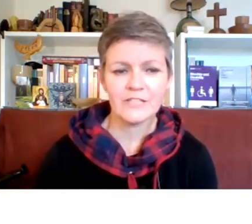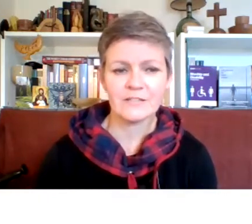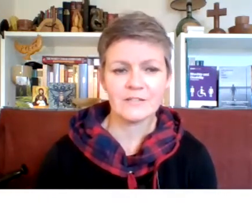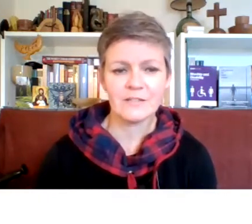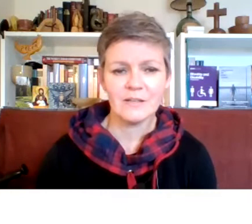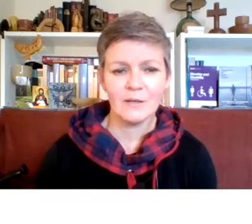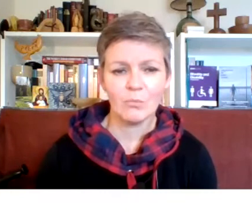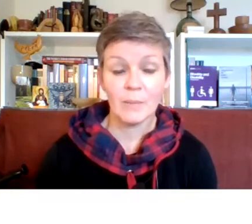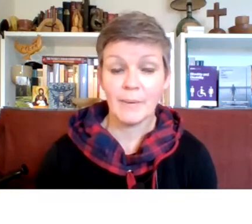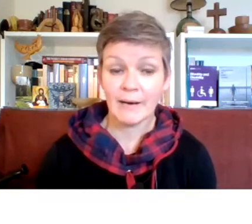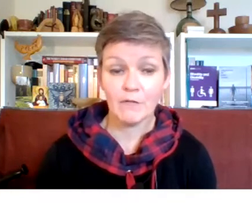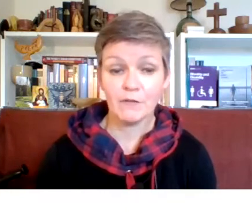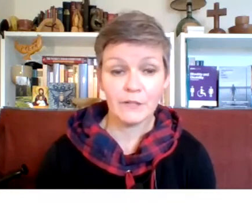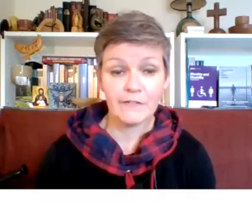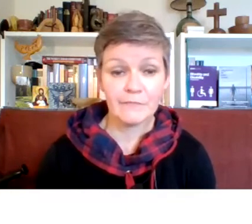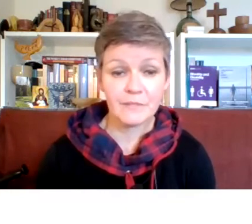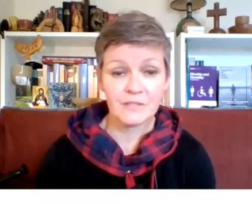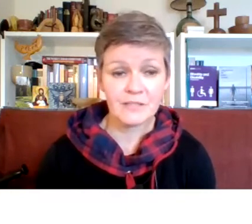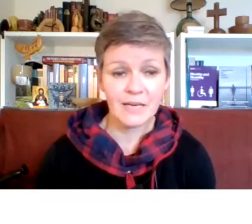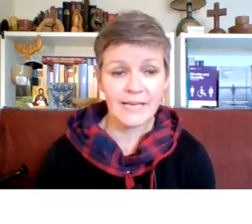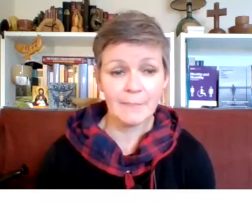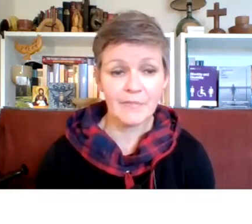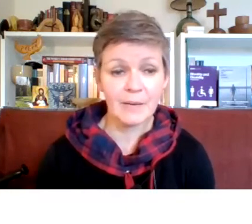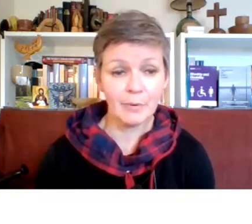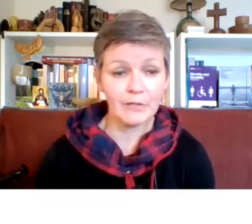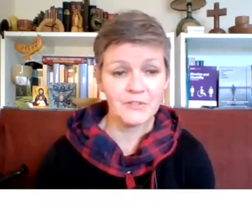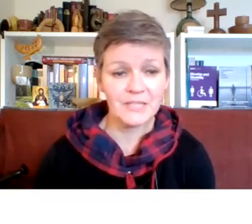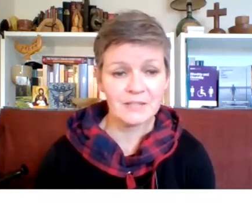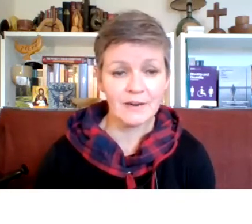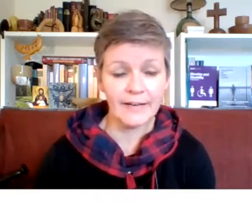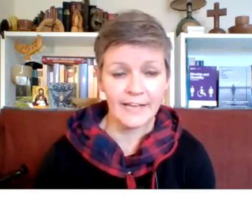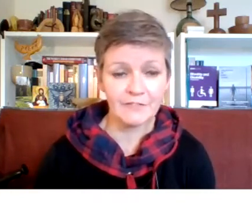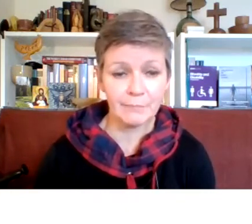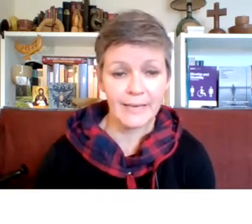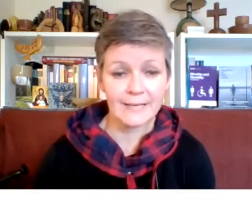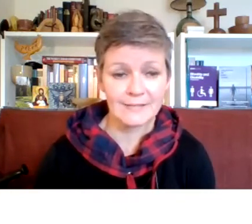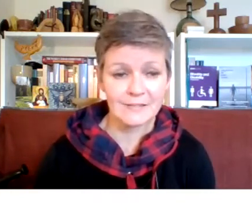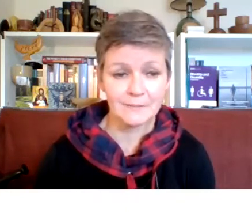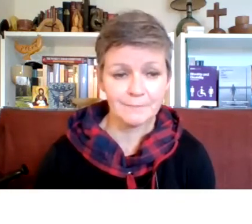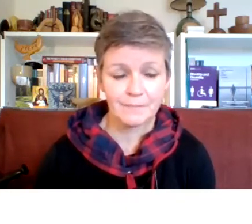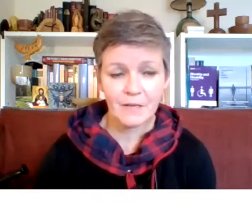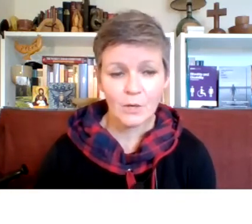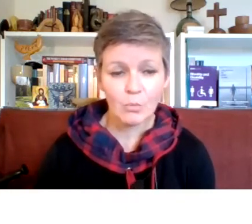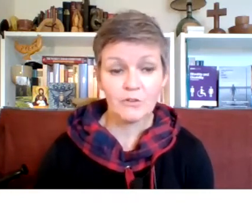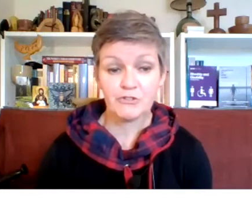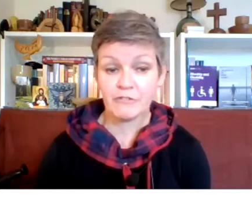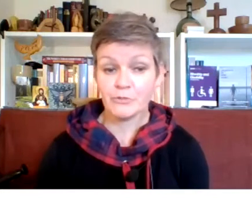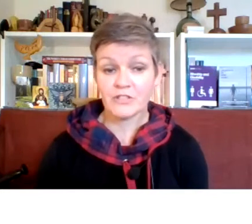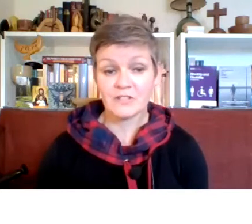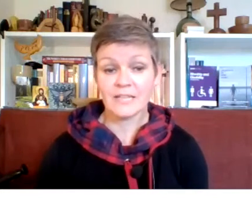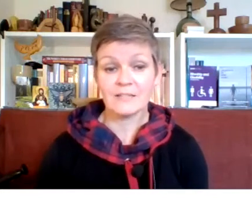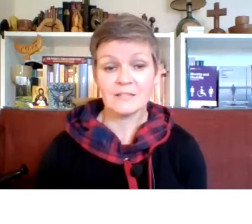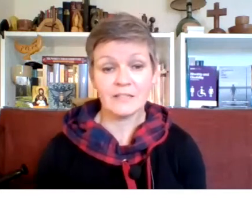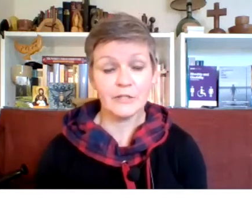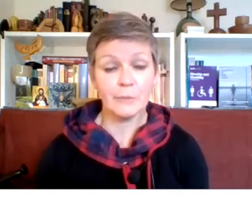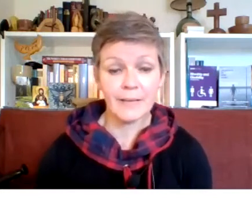Jesus, where powerful governments claim their policies are heaven blessed, while scripture states that you bless